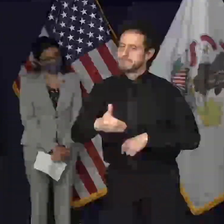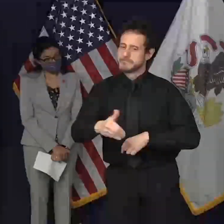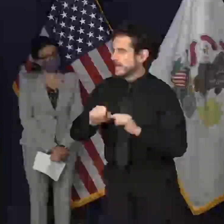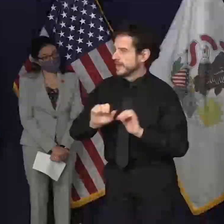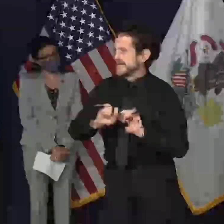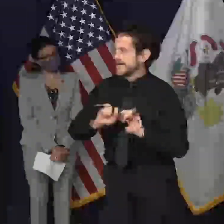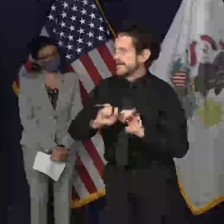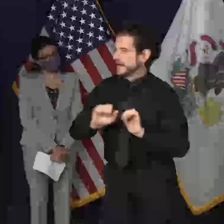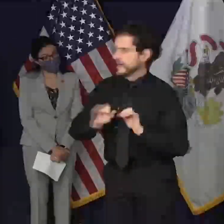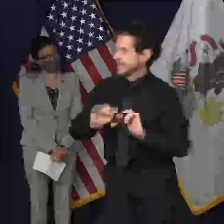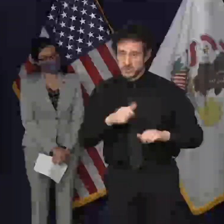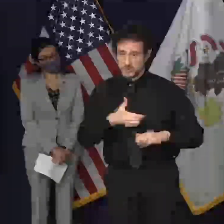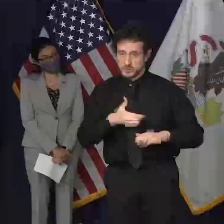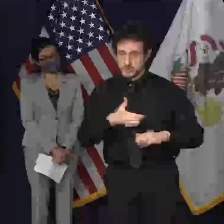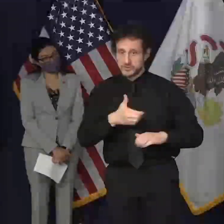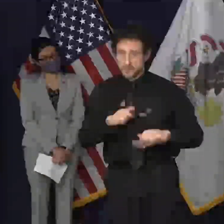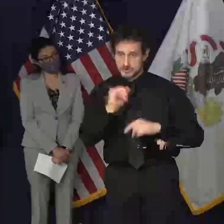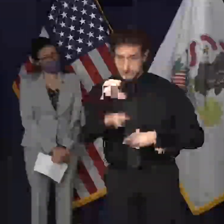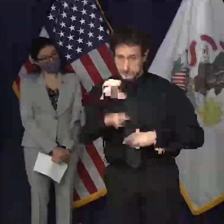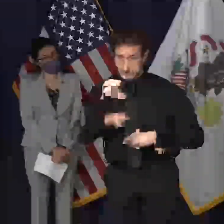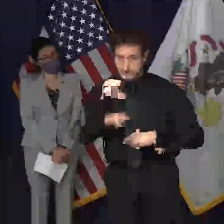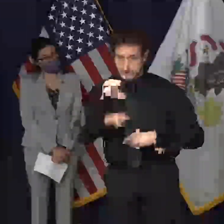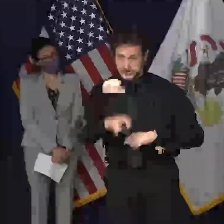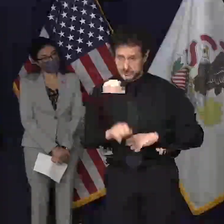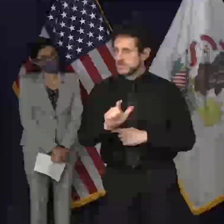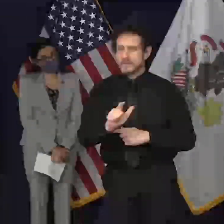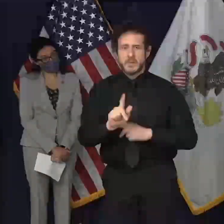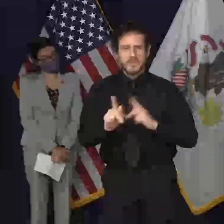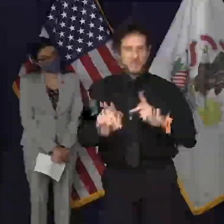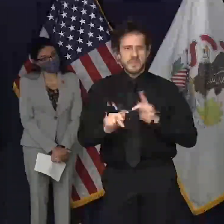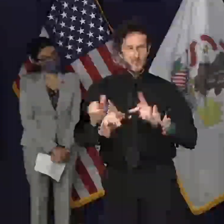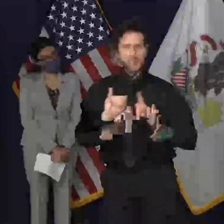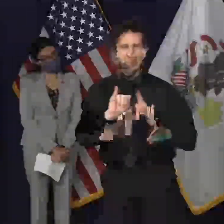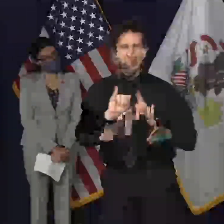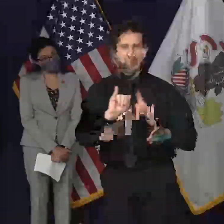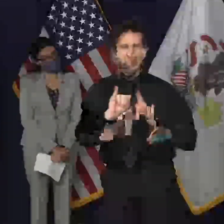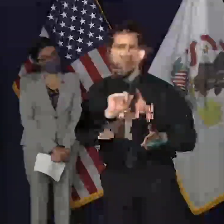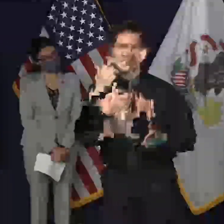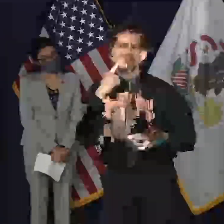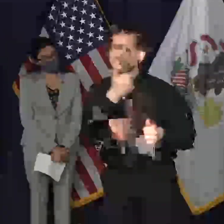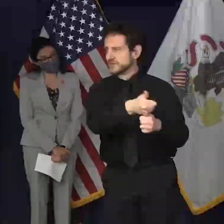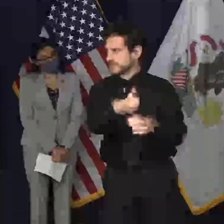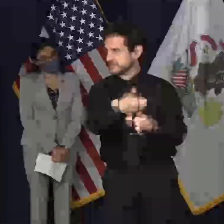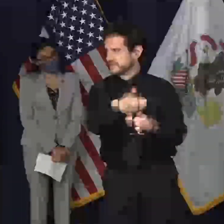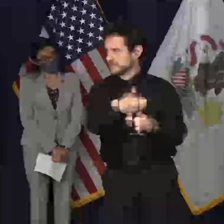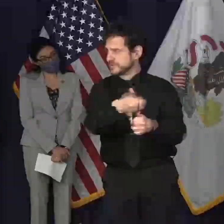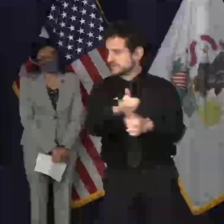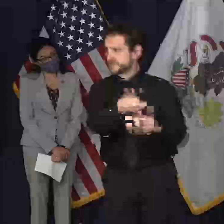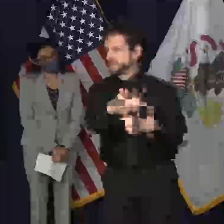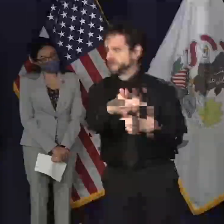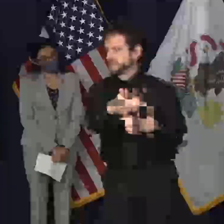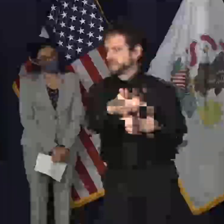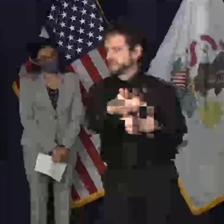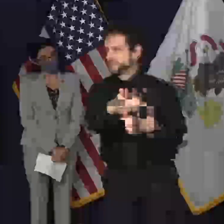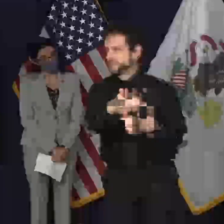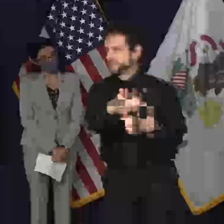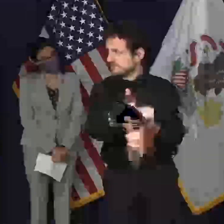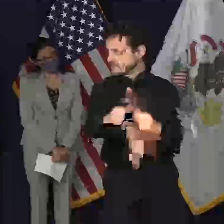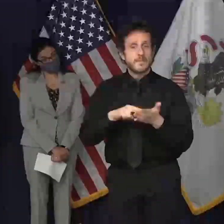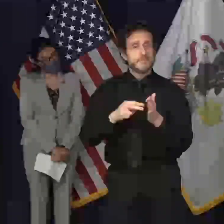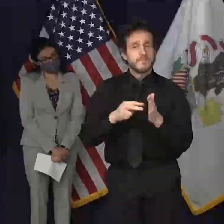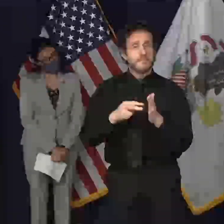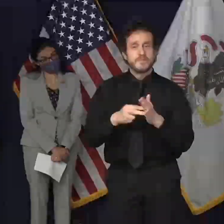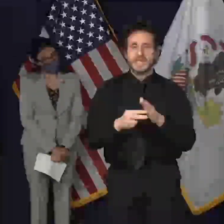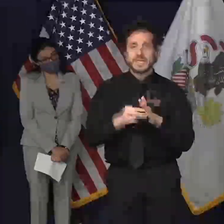for the people of Illinois. I know people of Illinois want to do what's best for themselves, which means to me not going into